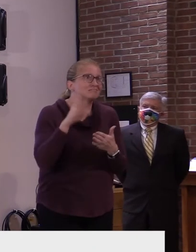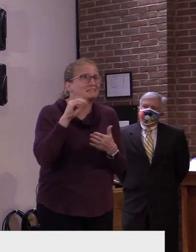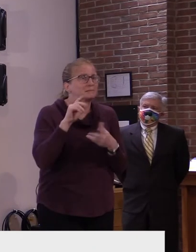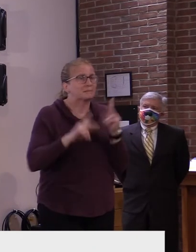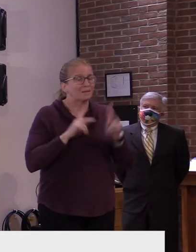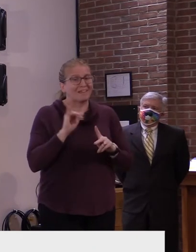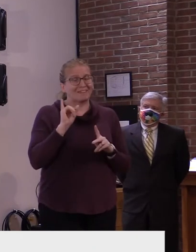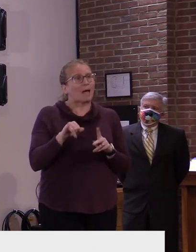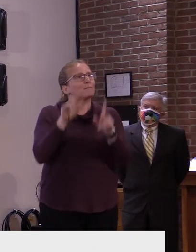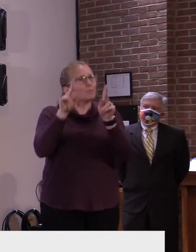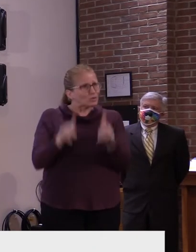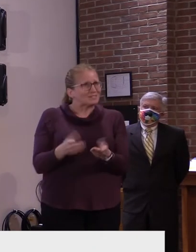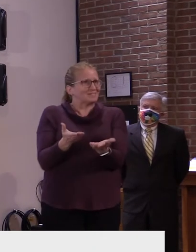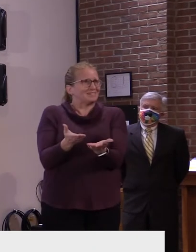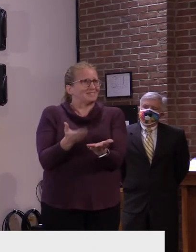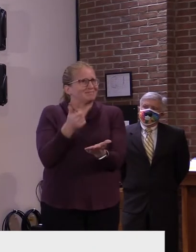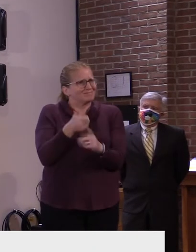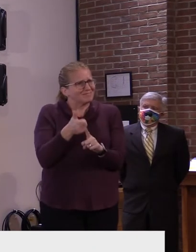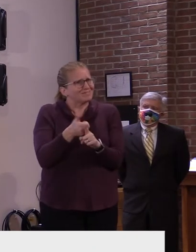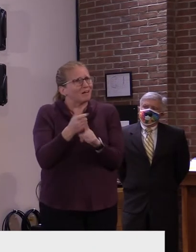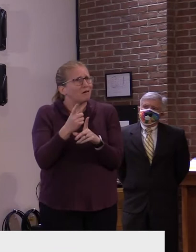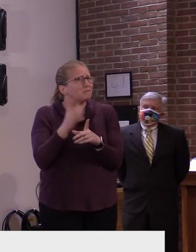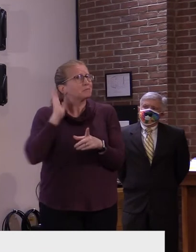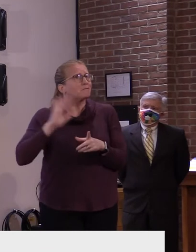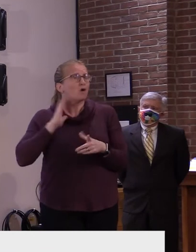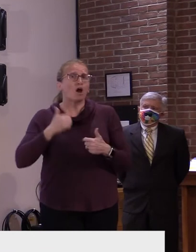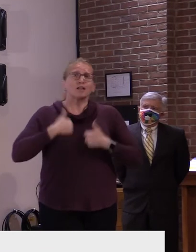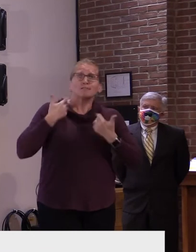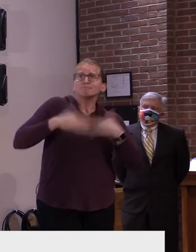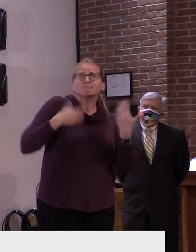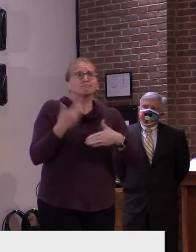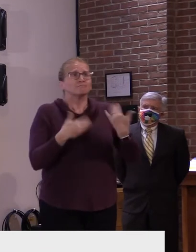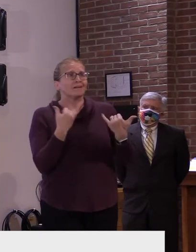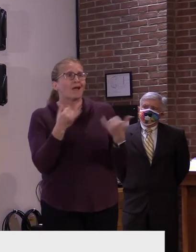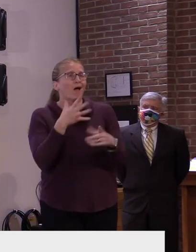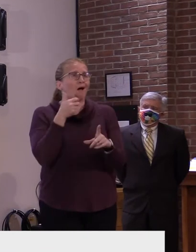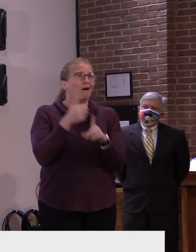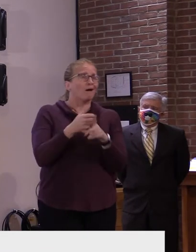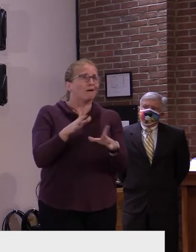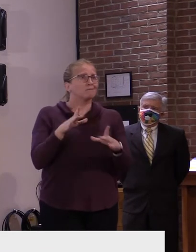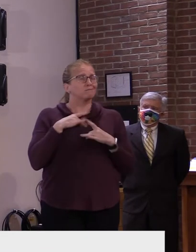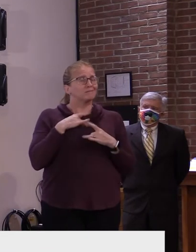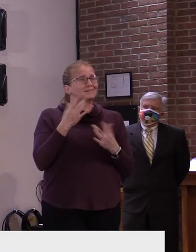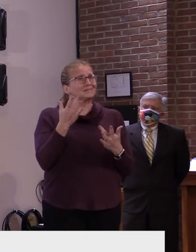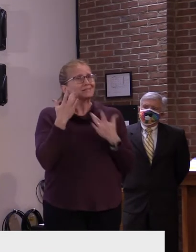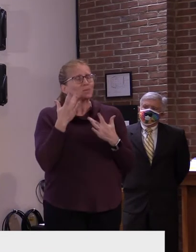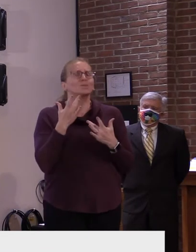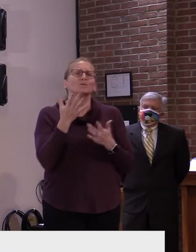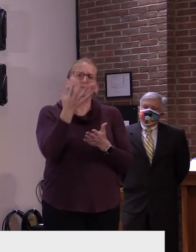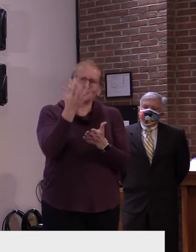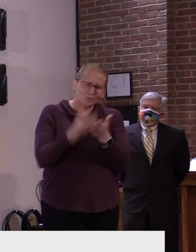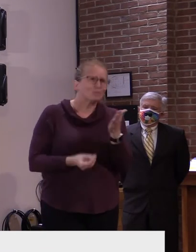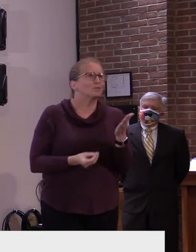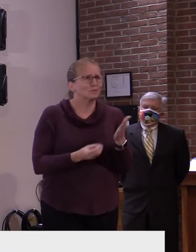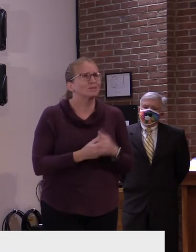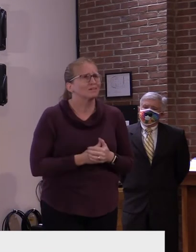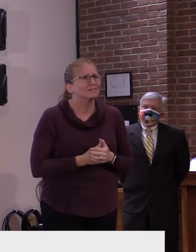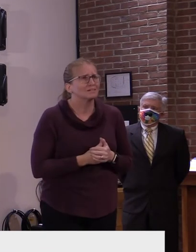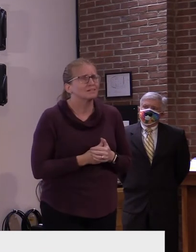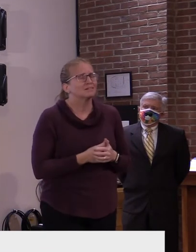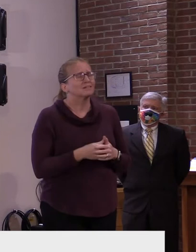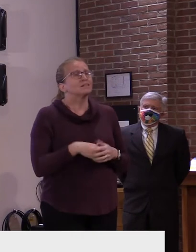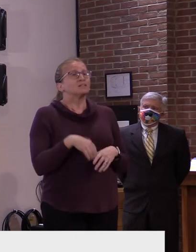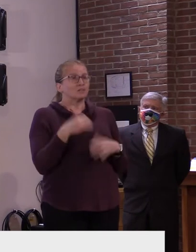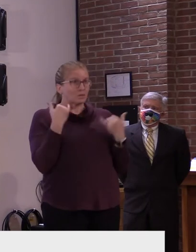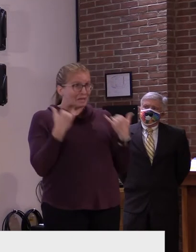tragically cut short by the disease i ask everyone in vermont to join me in honoring this latest loss by